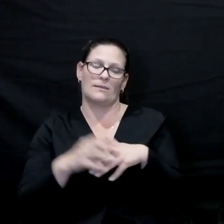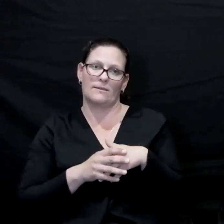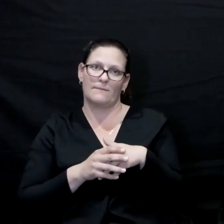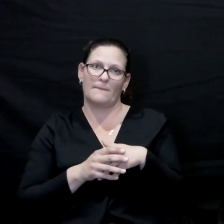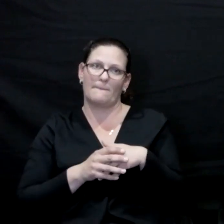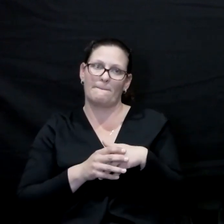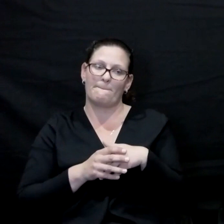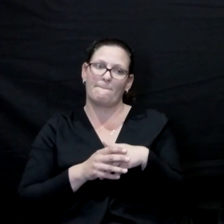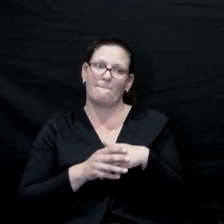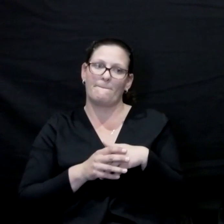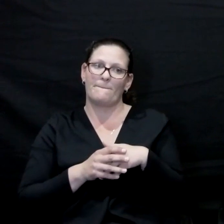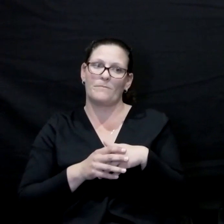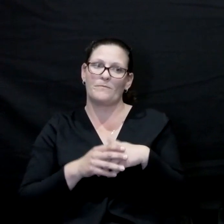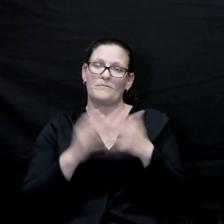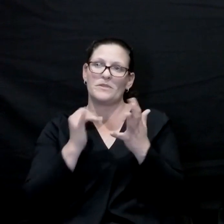So